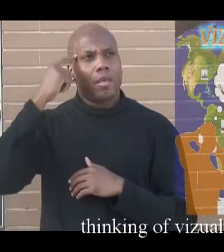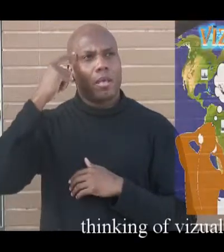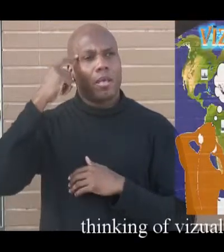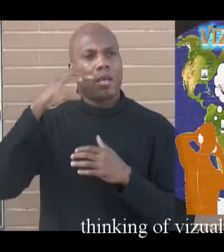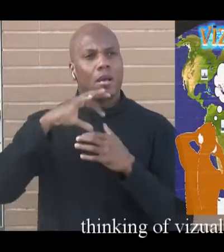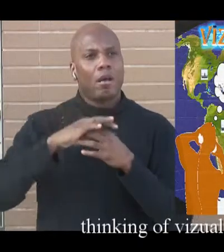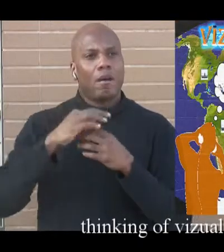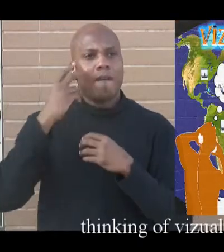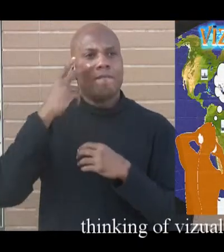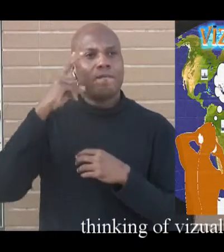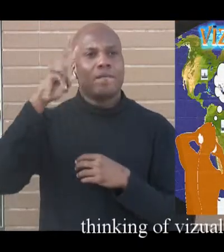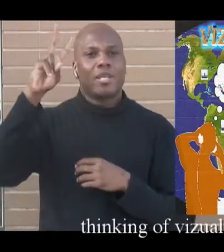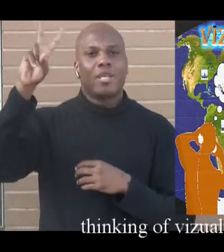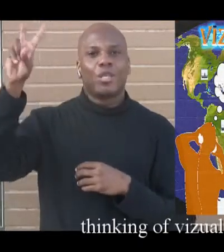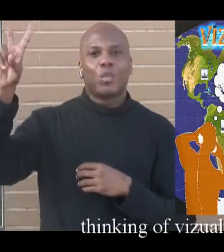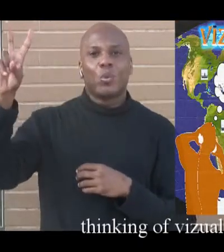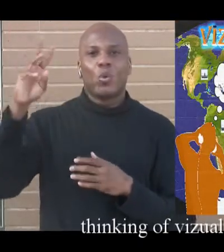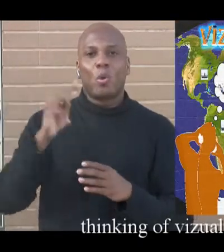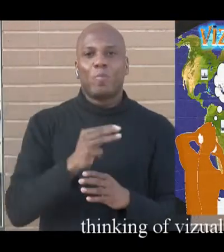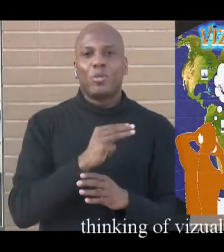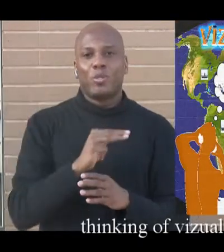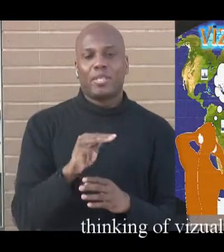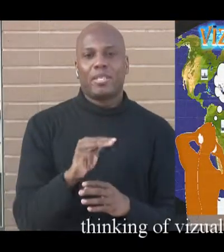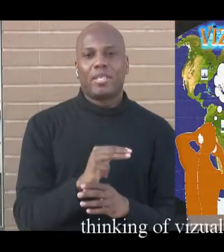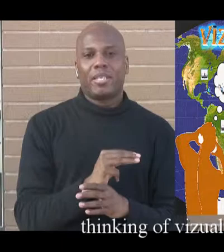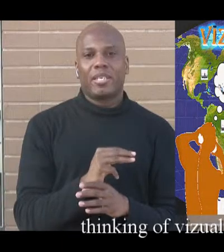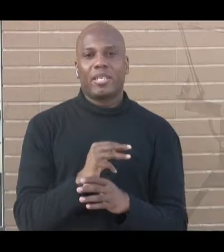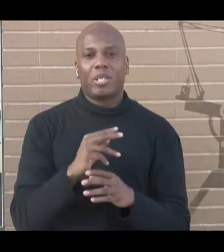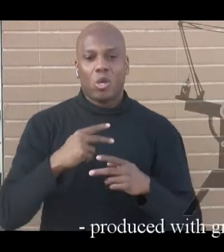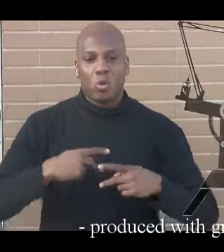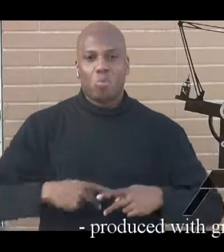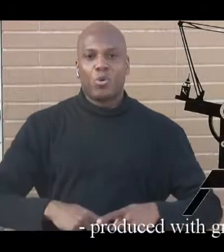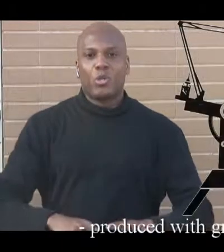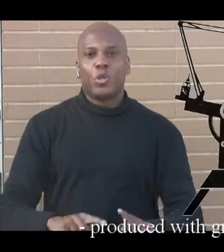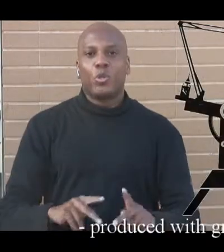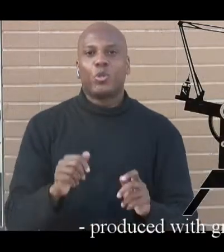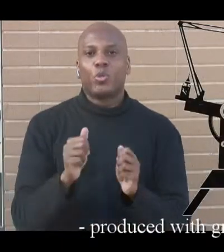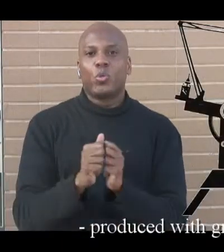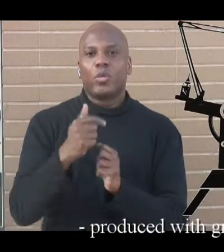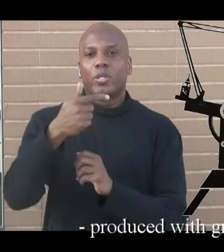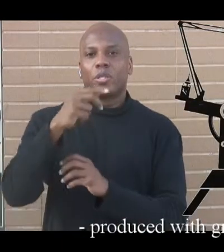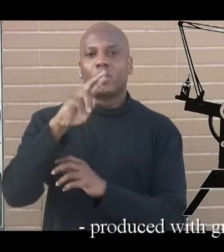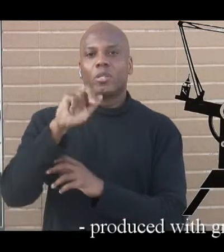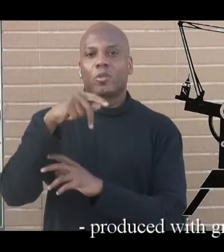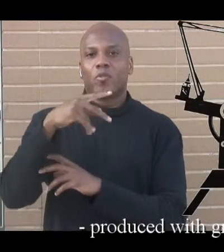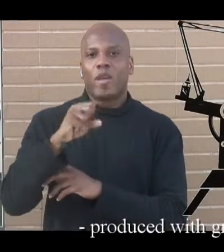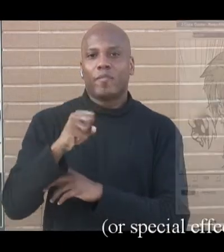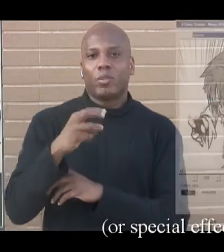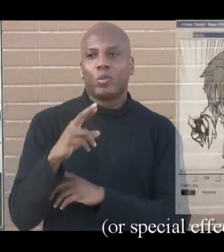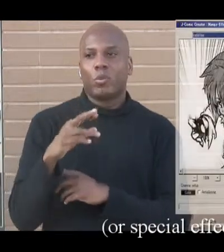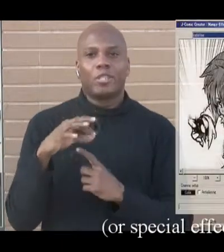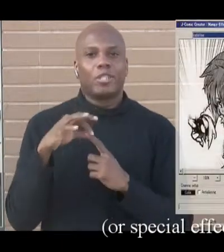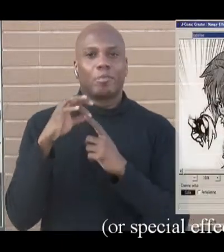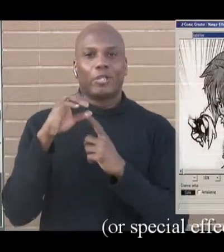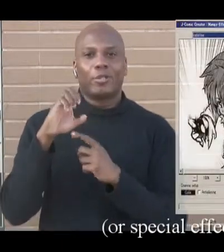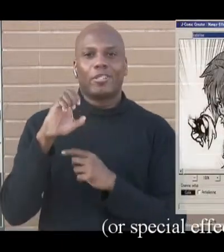began thinking of visual music produced with graphics